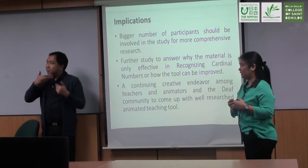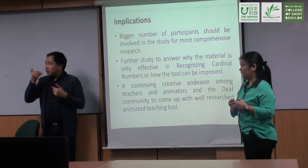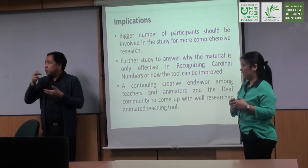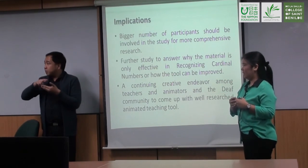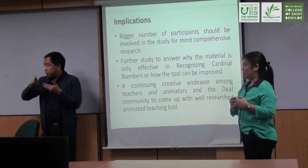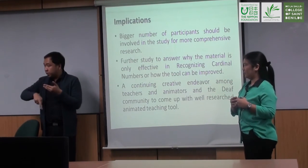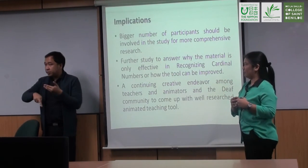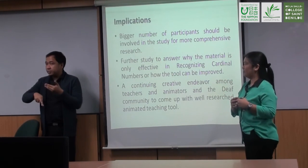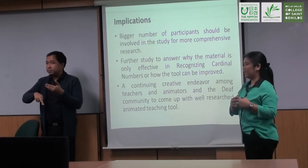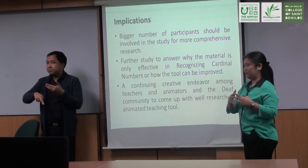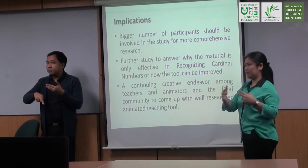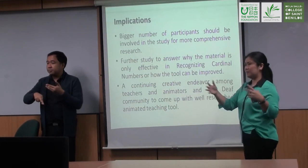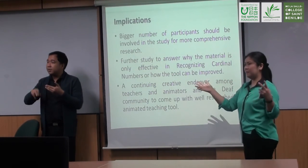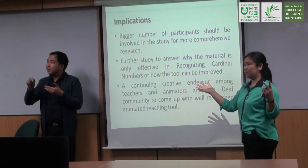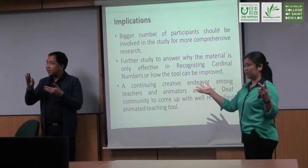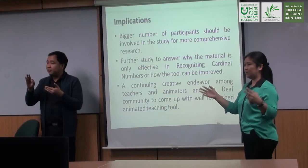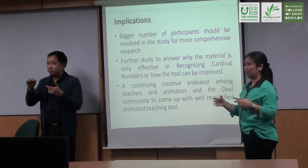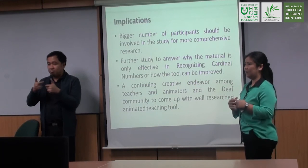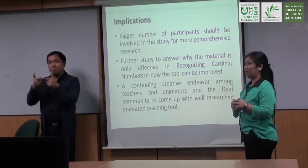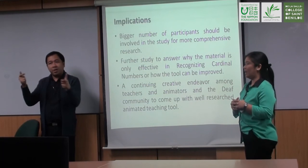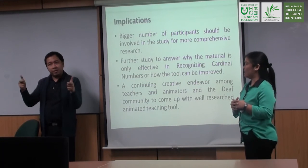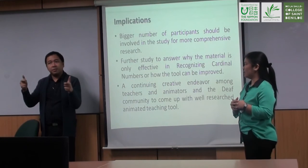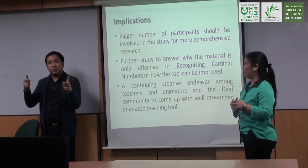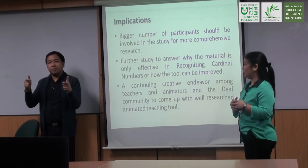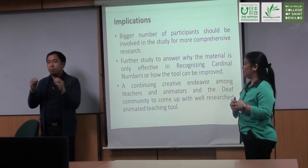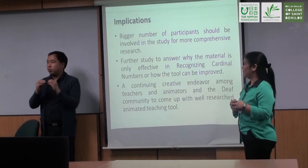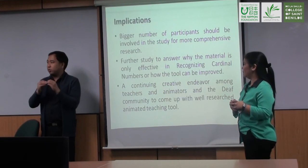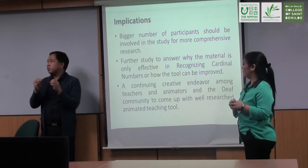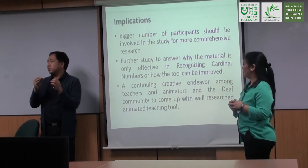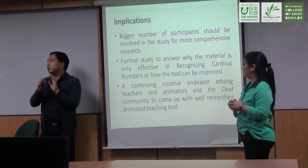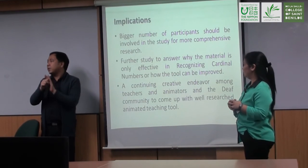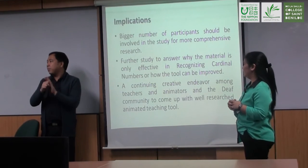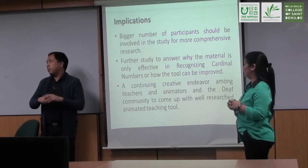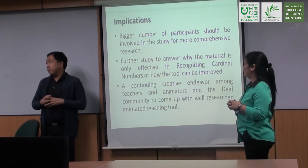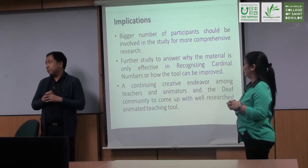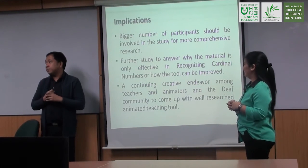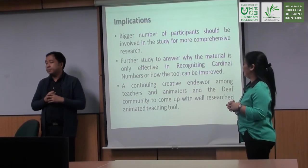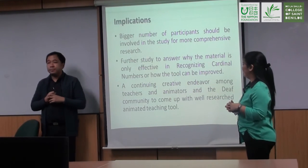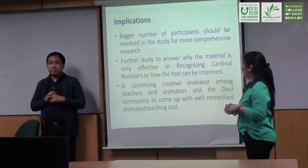better result if it is a bigger sample.